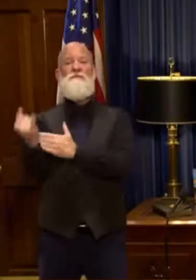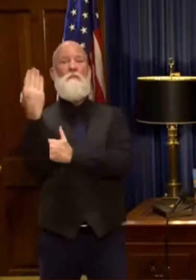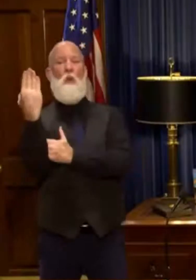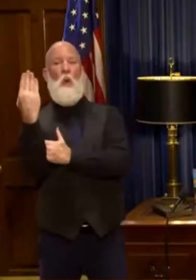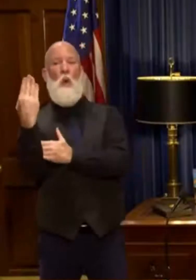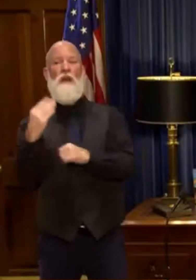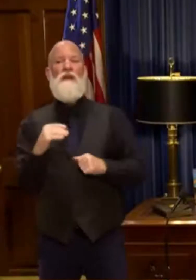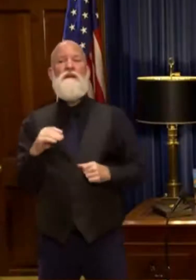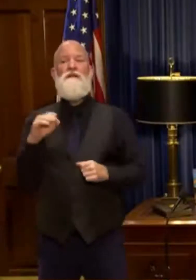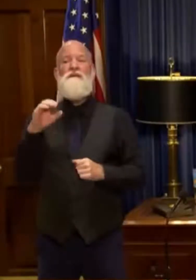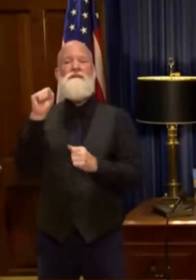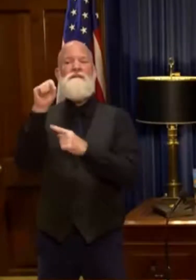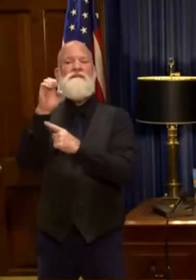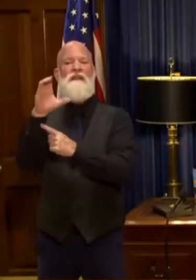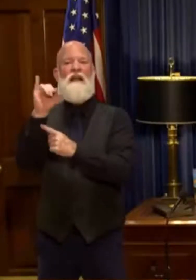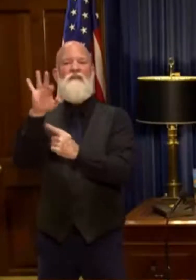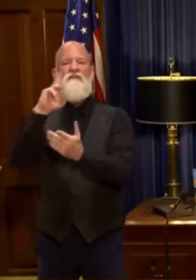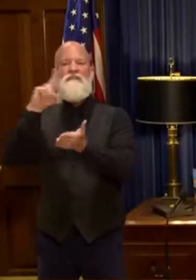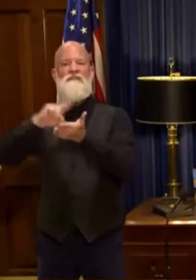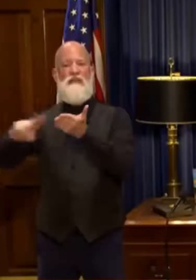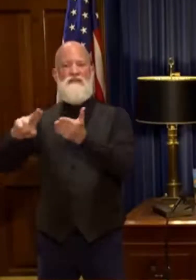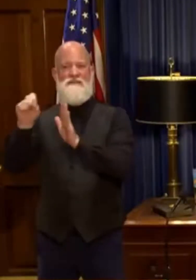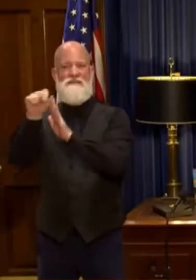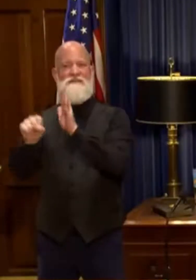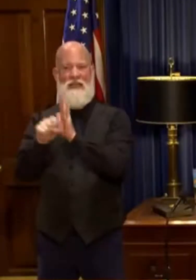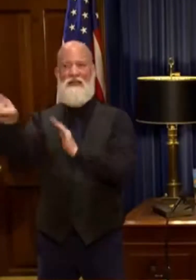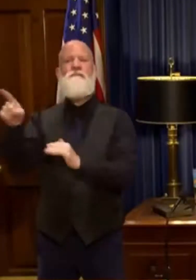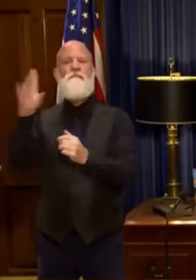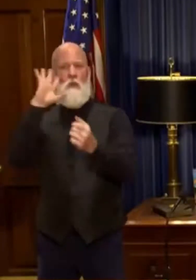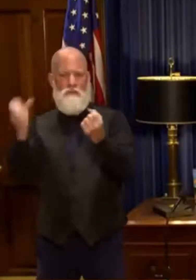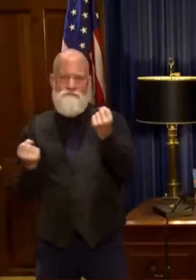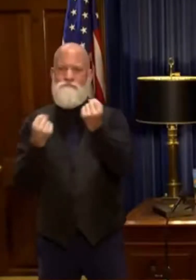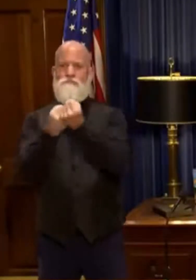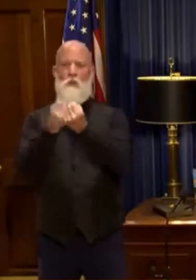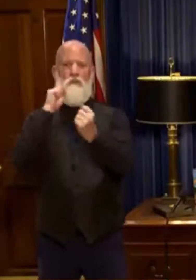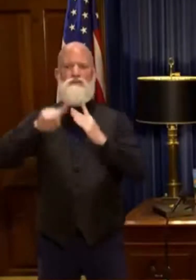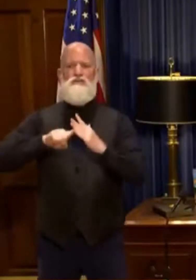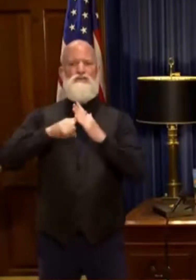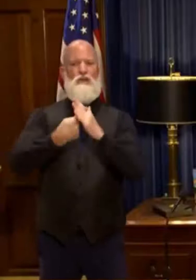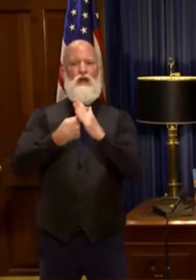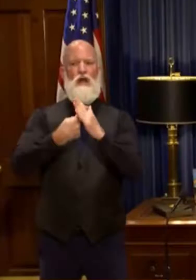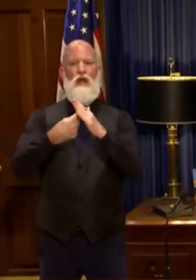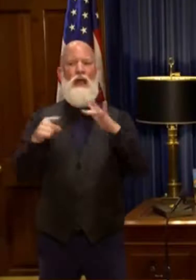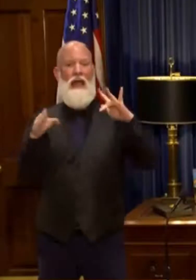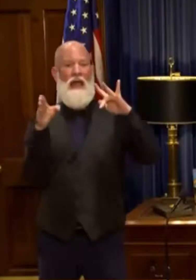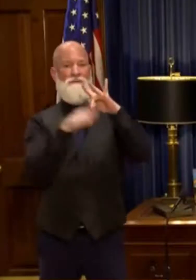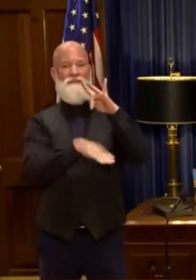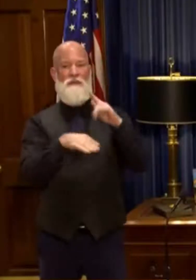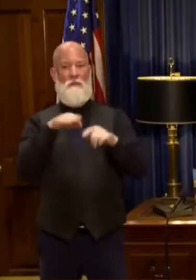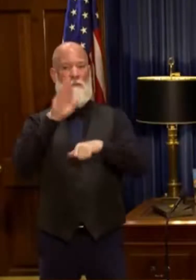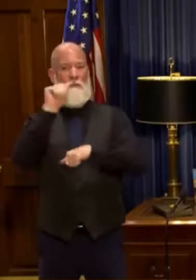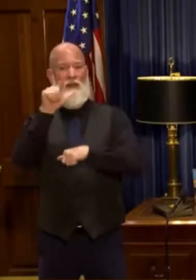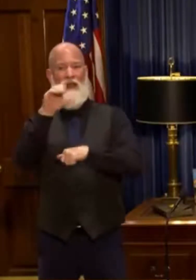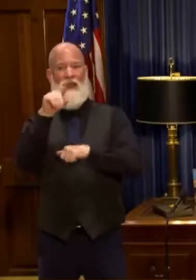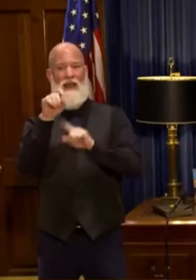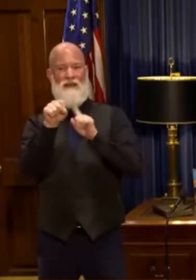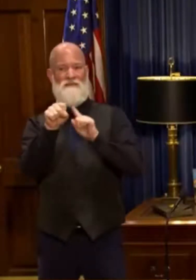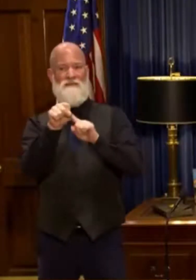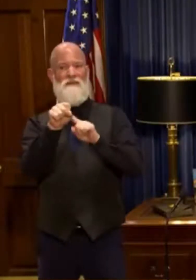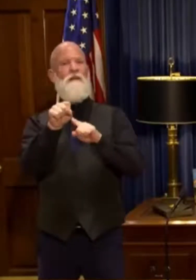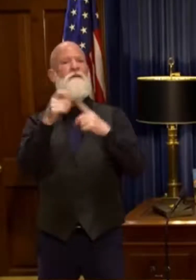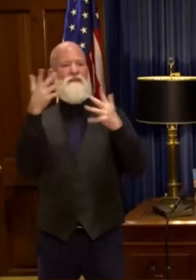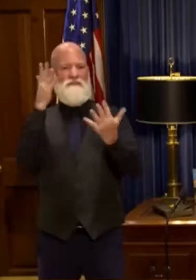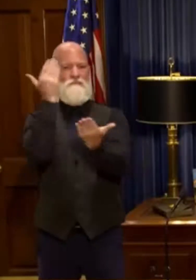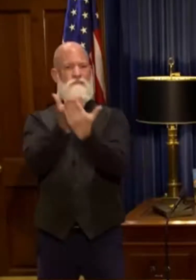of strengthening photo ID requirements for absentee balloting. Voters casting their ballots in person must show a